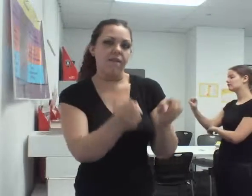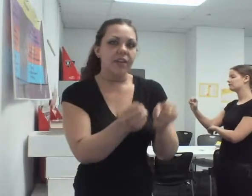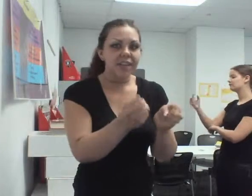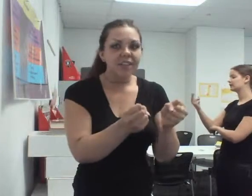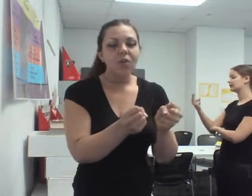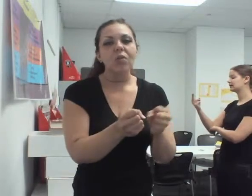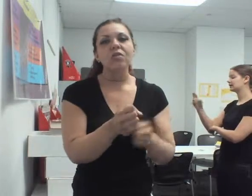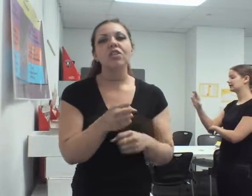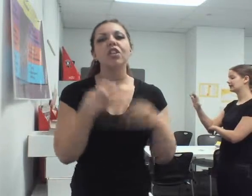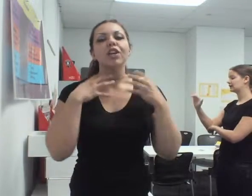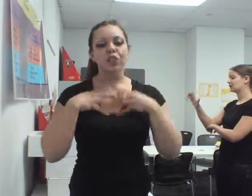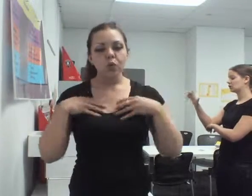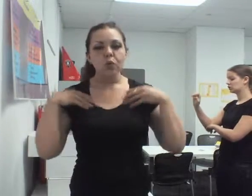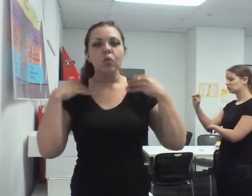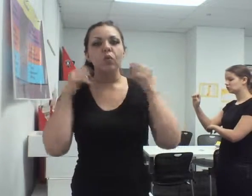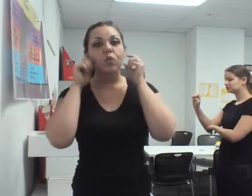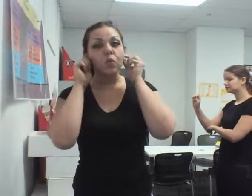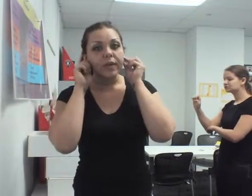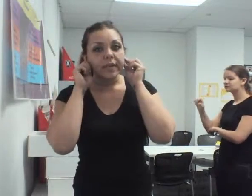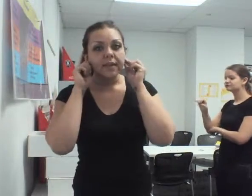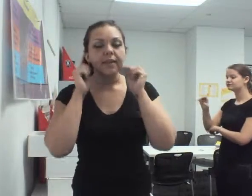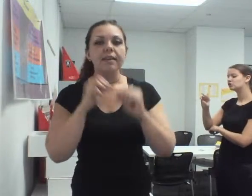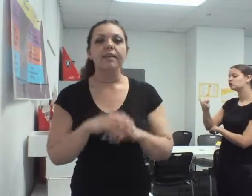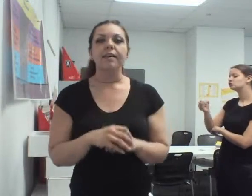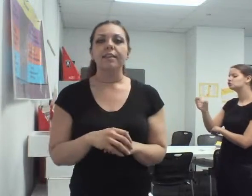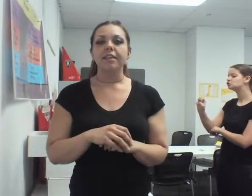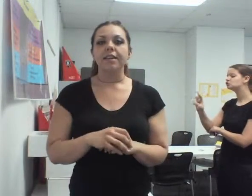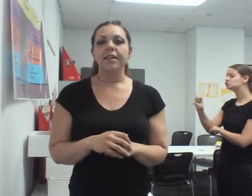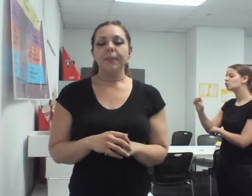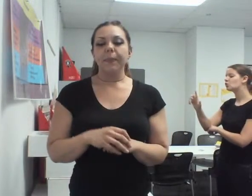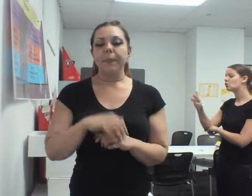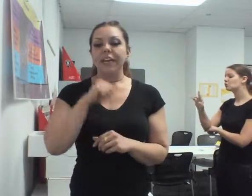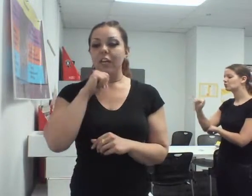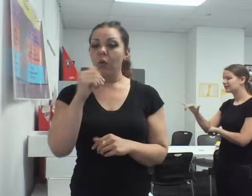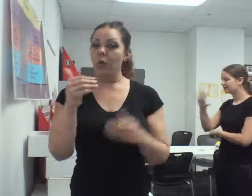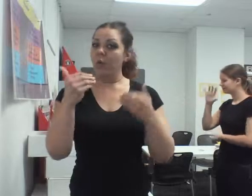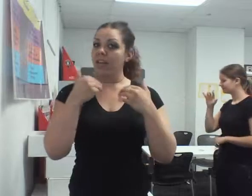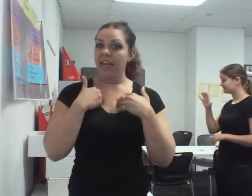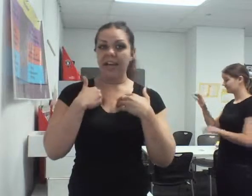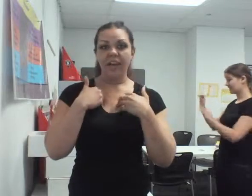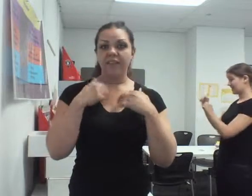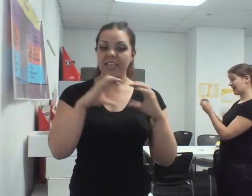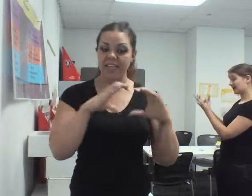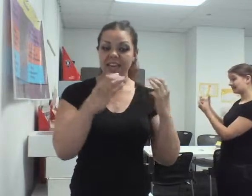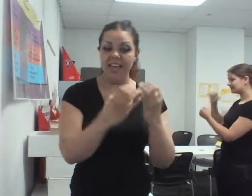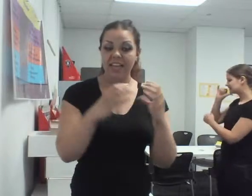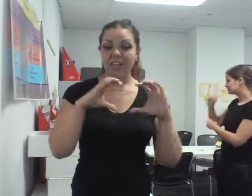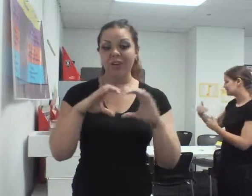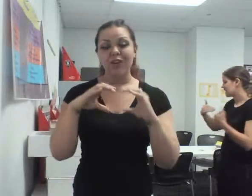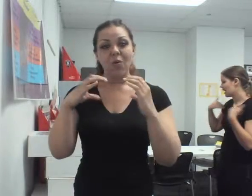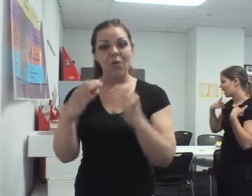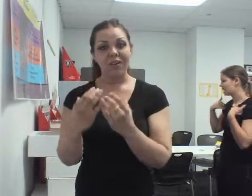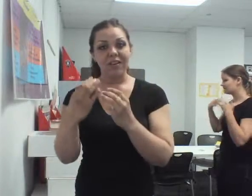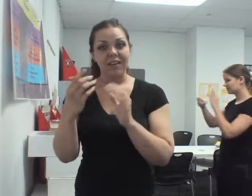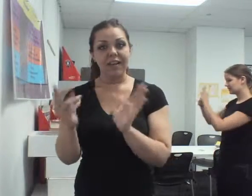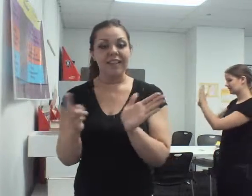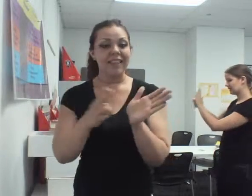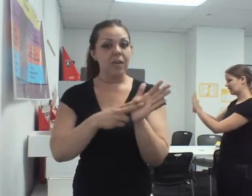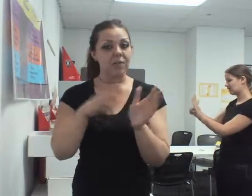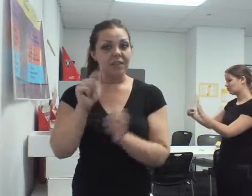jewelry. They don't have those category labels in ASL, so we give lists. So it's called listing. We